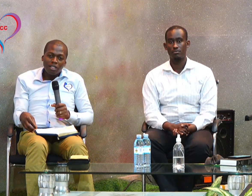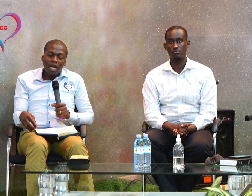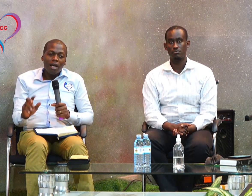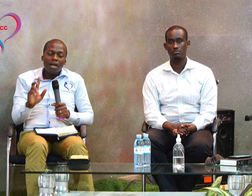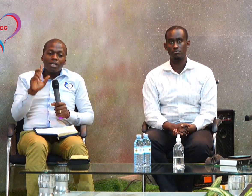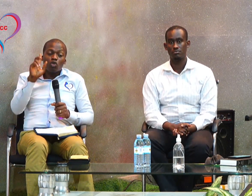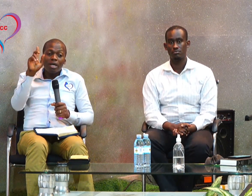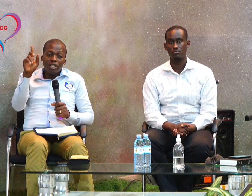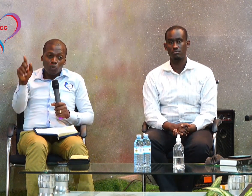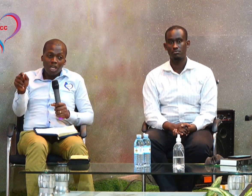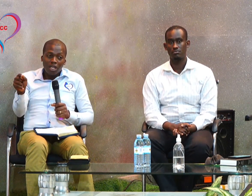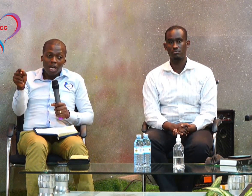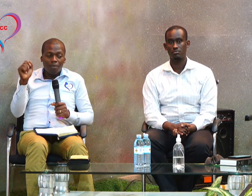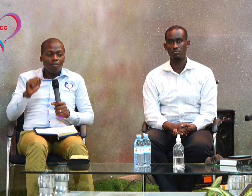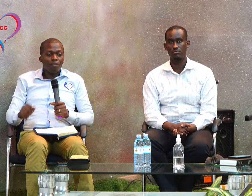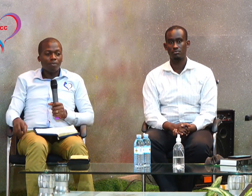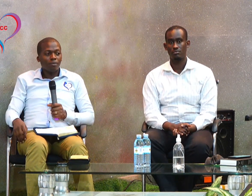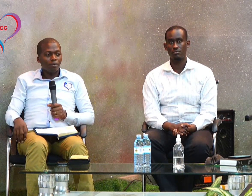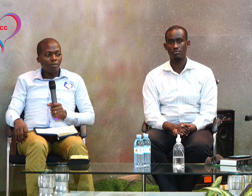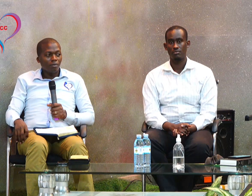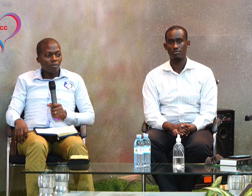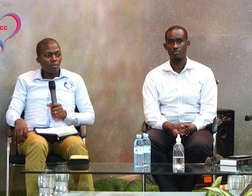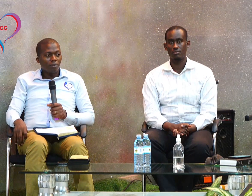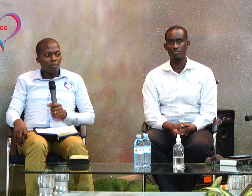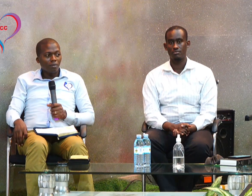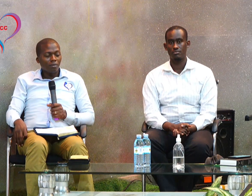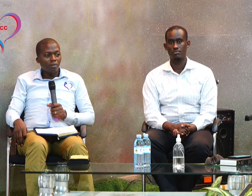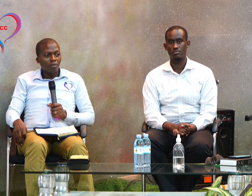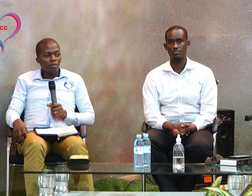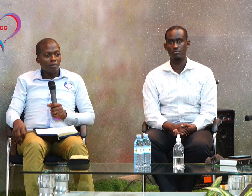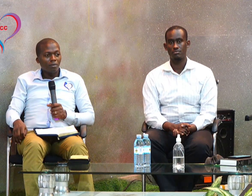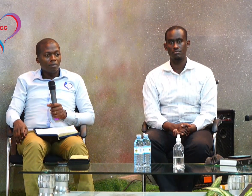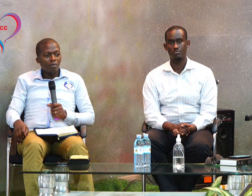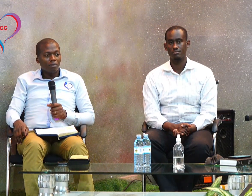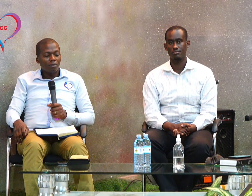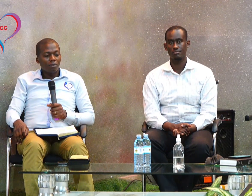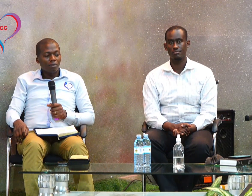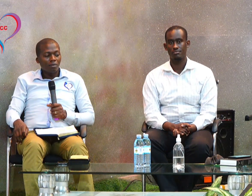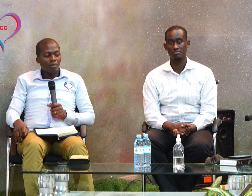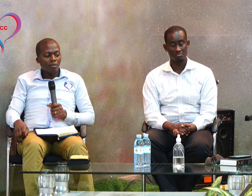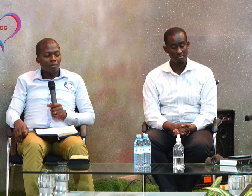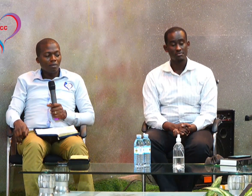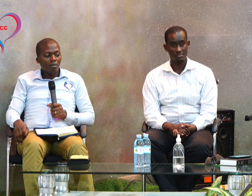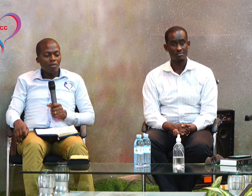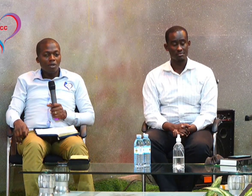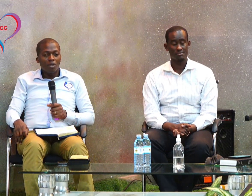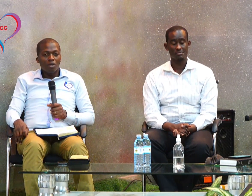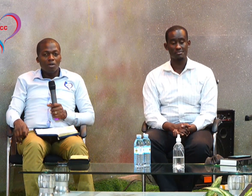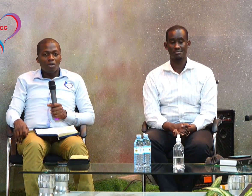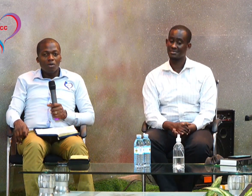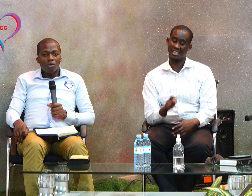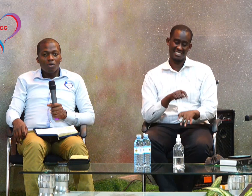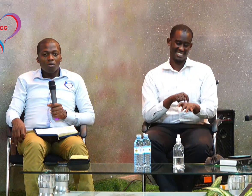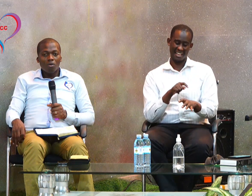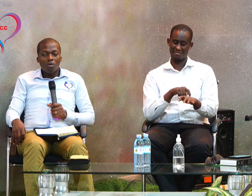kakumacha, ngatitumanje tugenda. You know, at times it's painful, and you know, you're looking for the right words